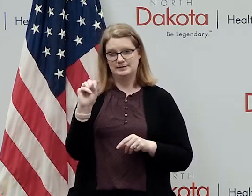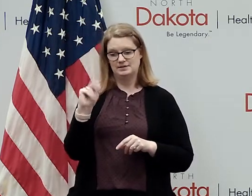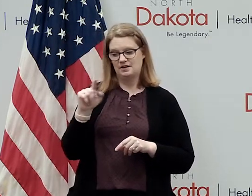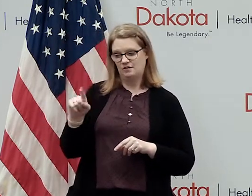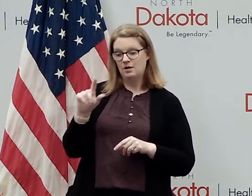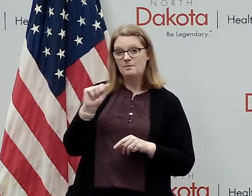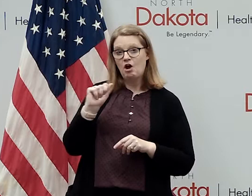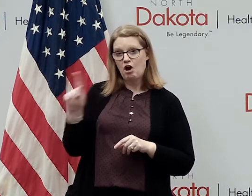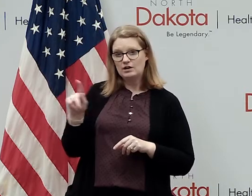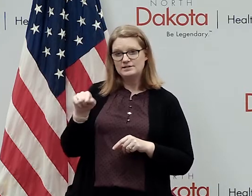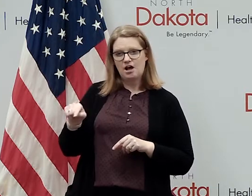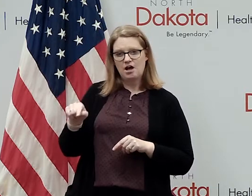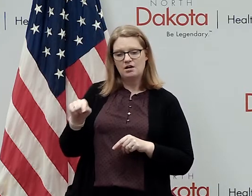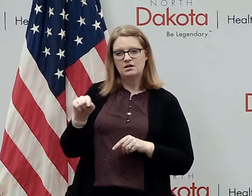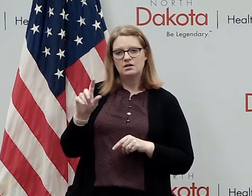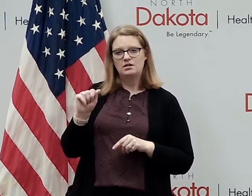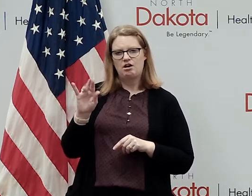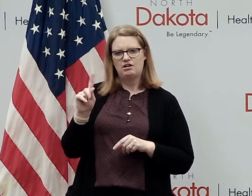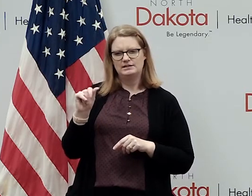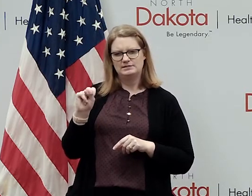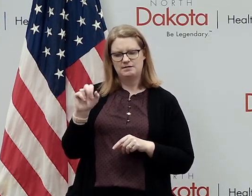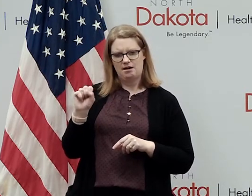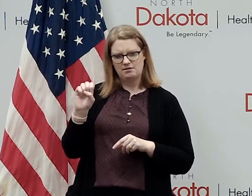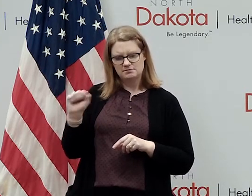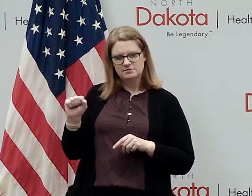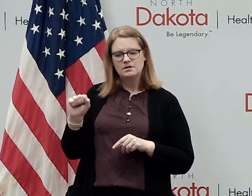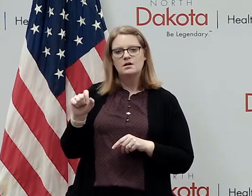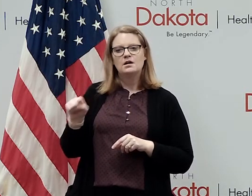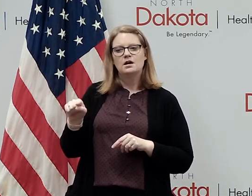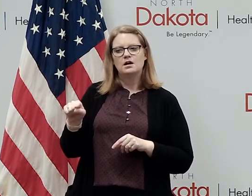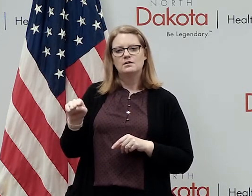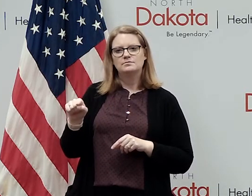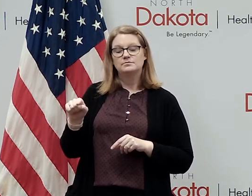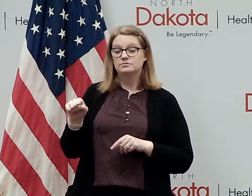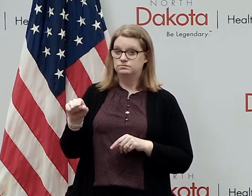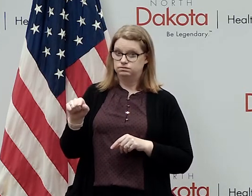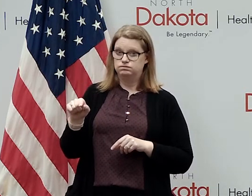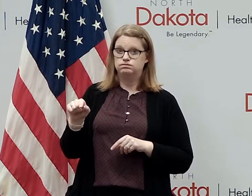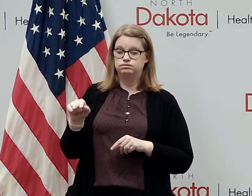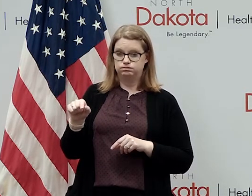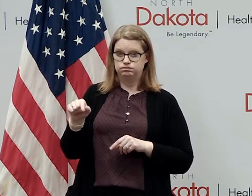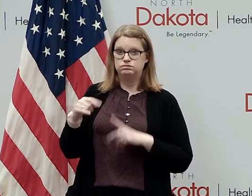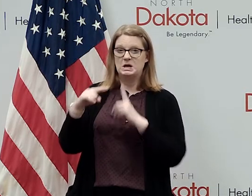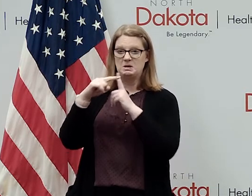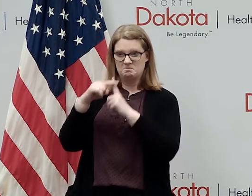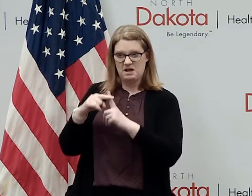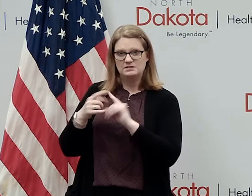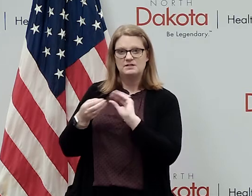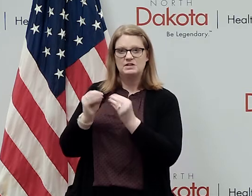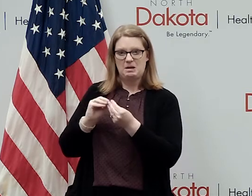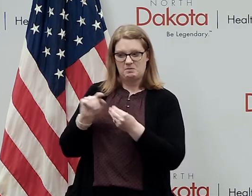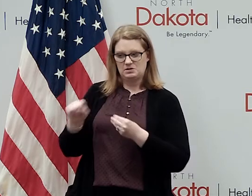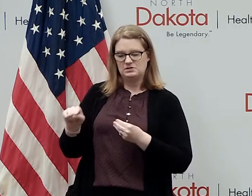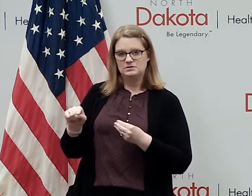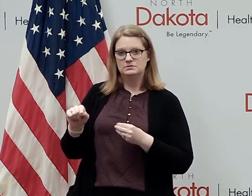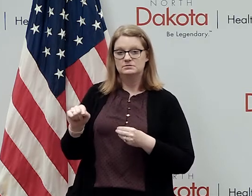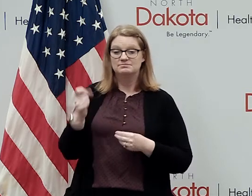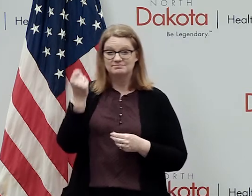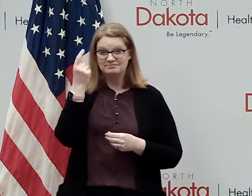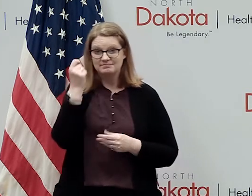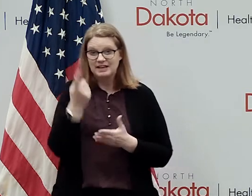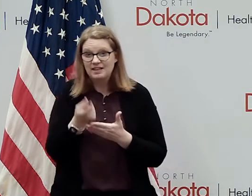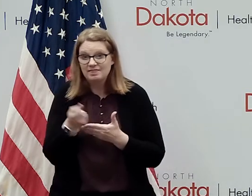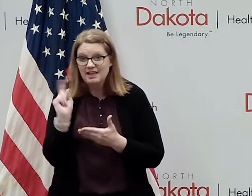Arkansas, fabulous leader doing fantastic work in Arkansas, has had strong positive numbers through this whole thing. Last